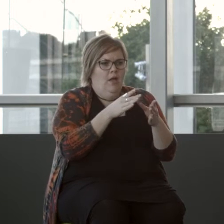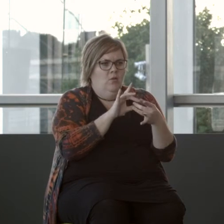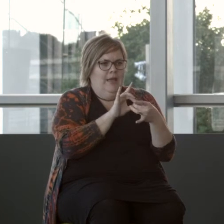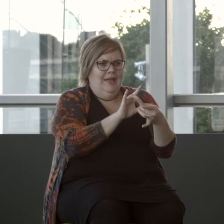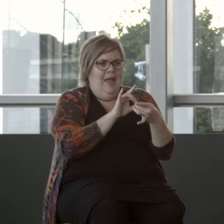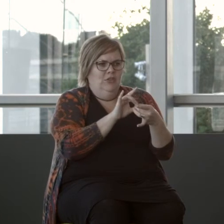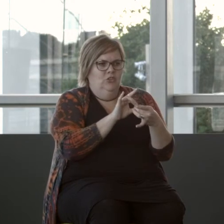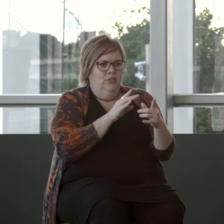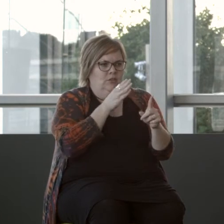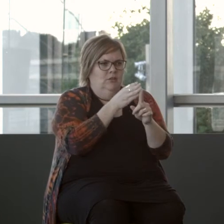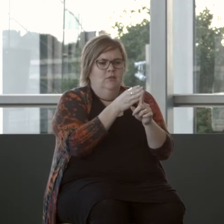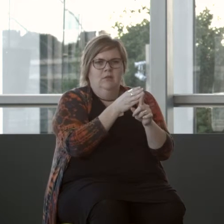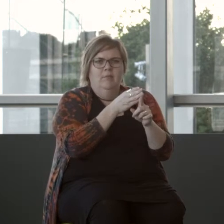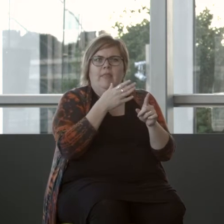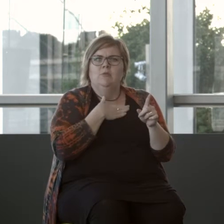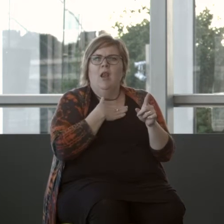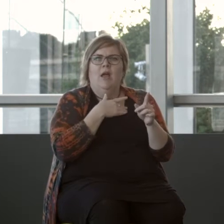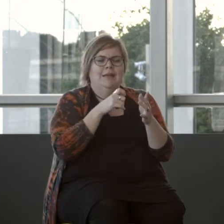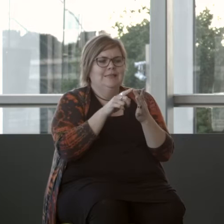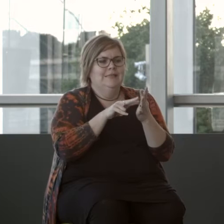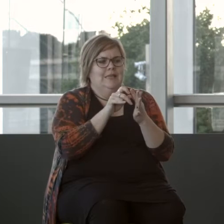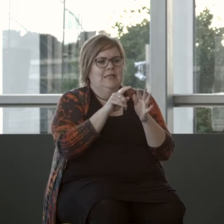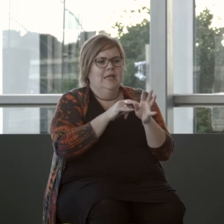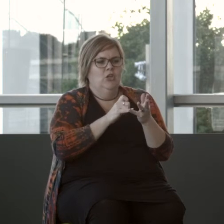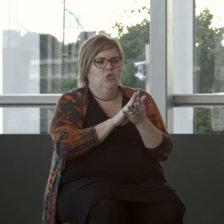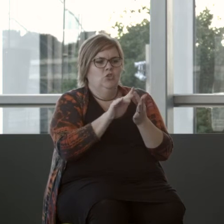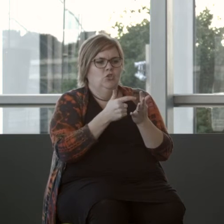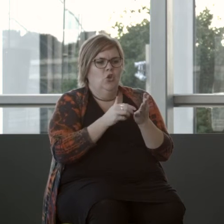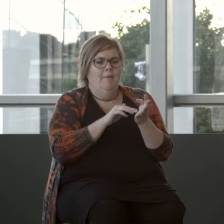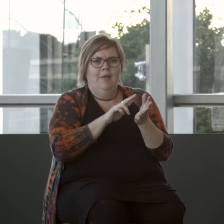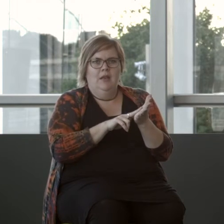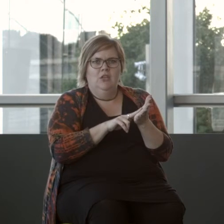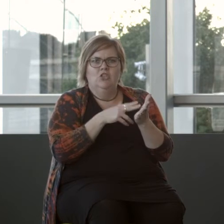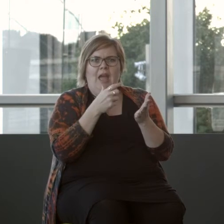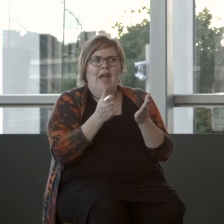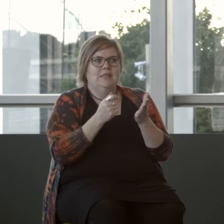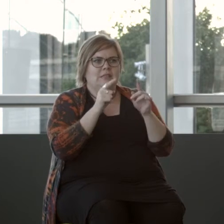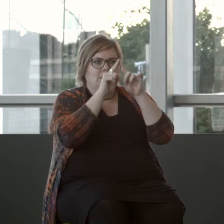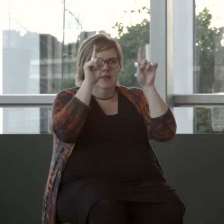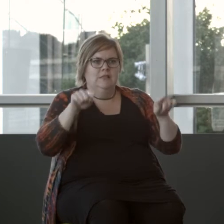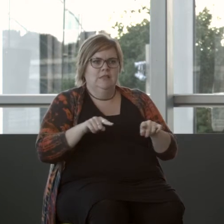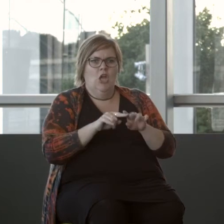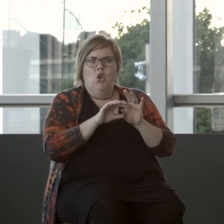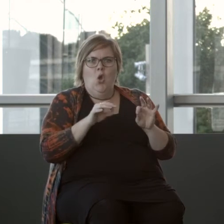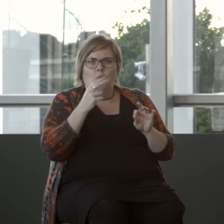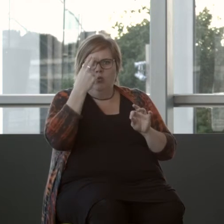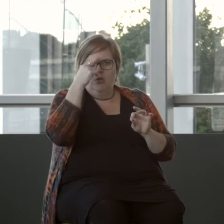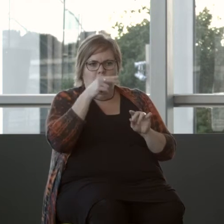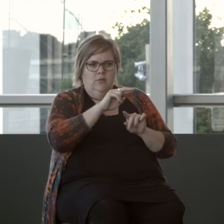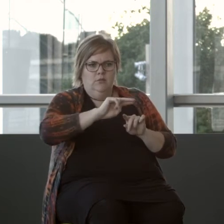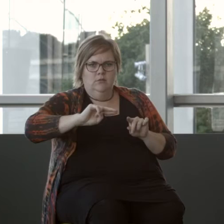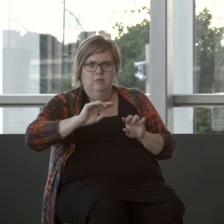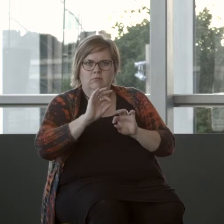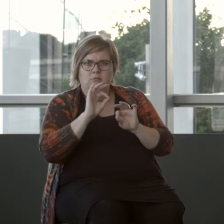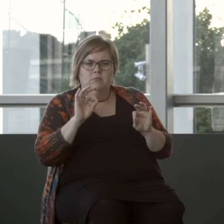And that's what I really like about Cindy Sherman's work as well, is she has them as untitled. She's very careful about what she says about her work.